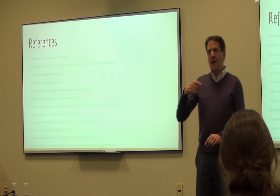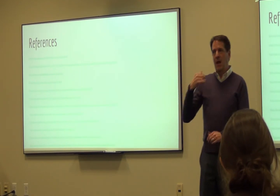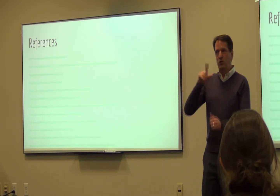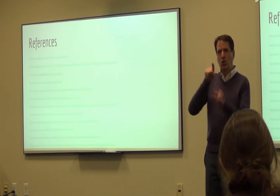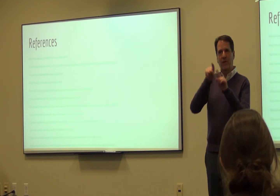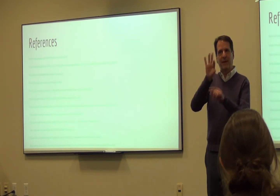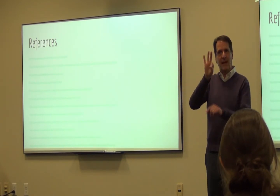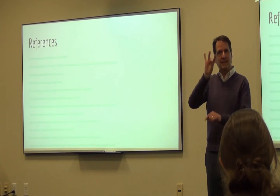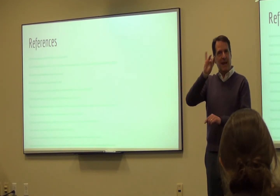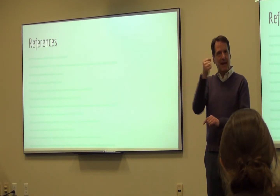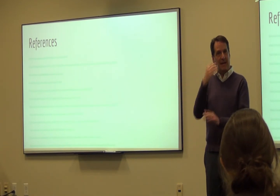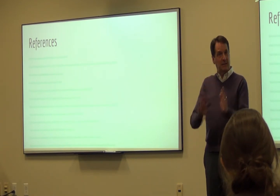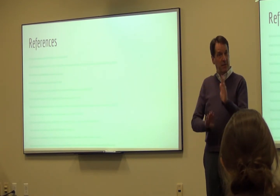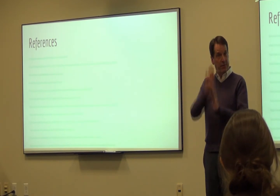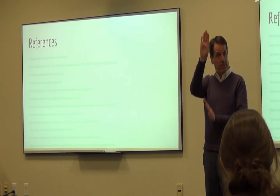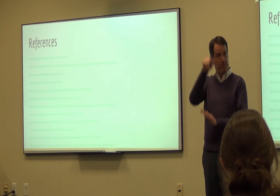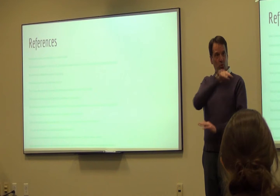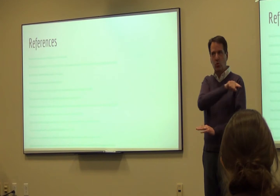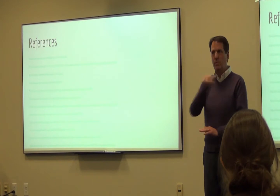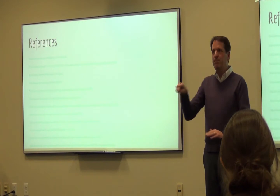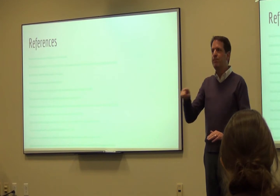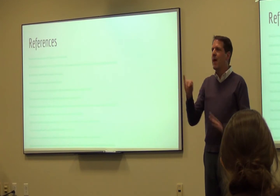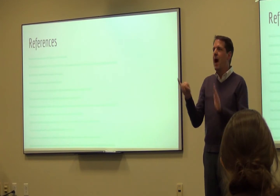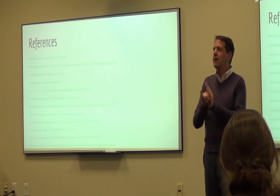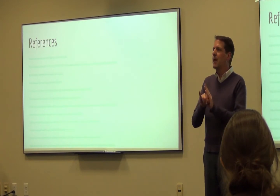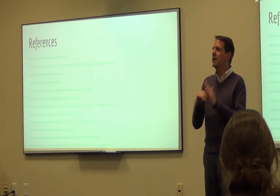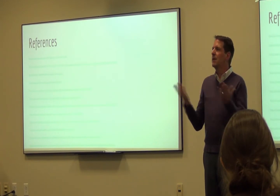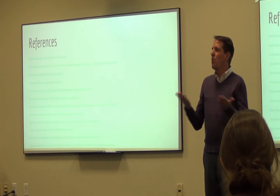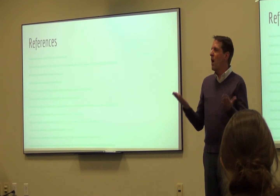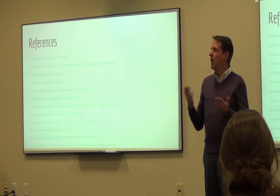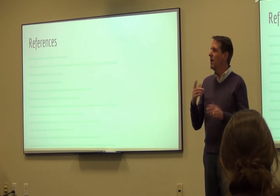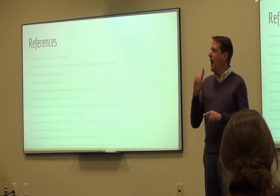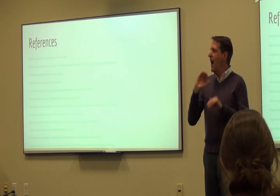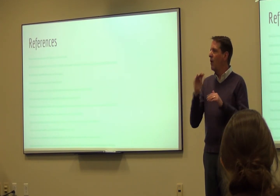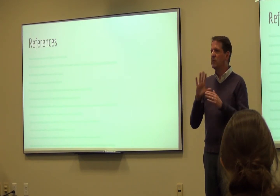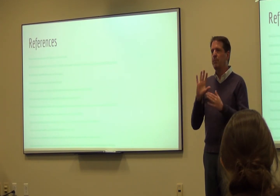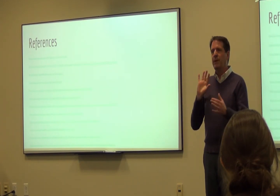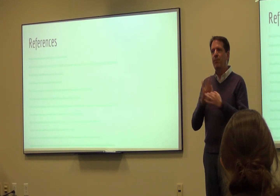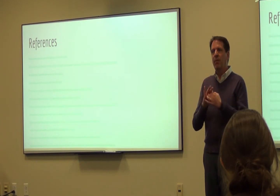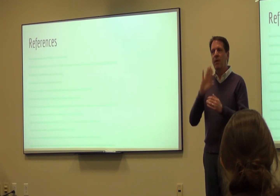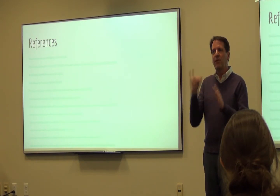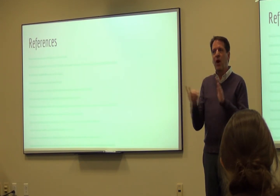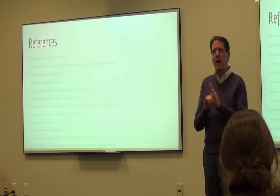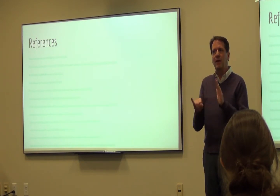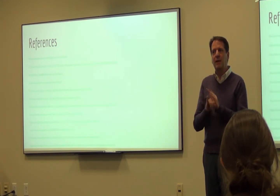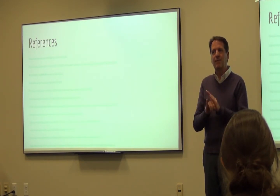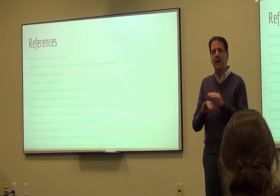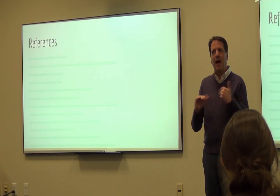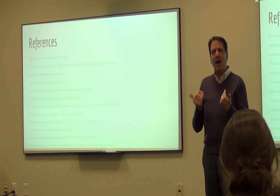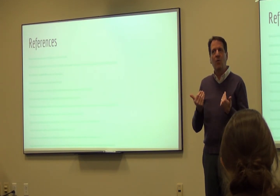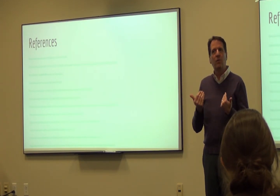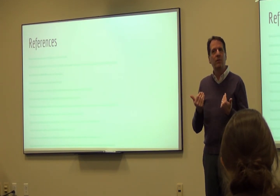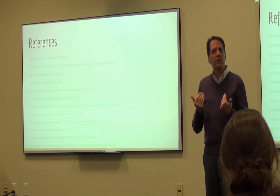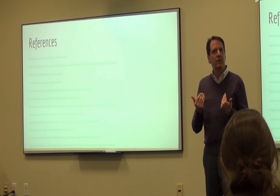traditional Japan. During the 80s, that developed the identity a lot of people identifying